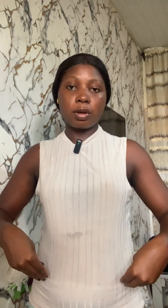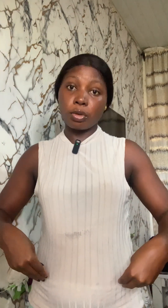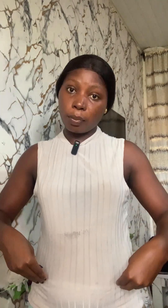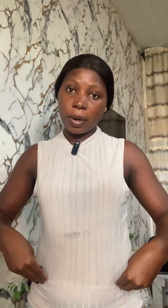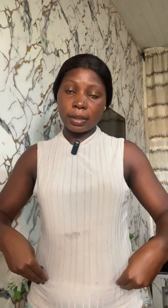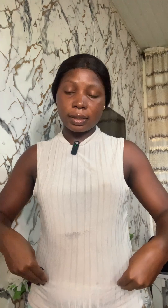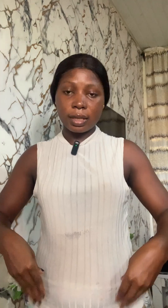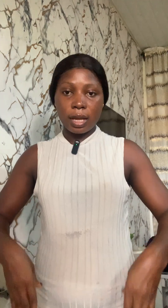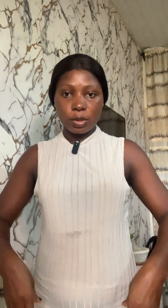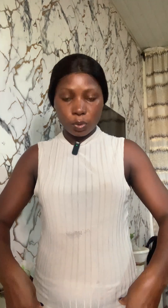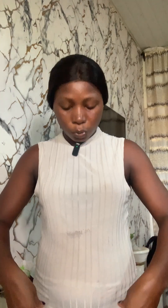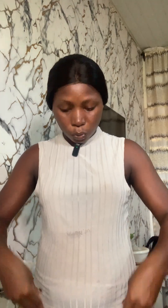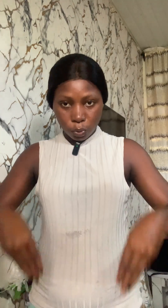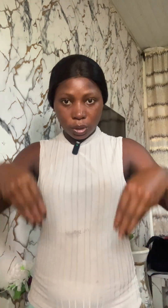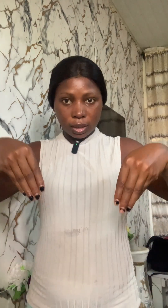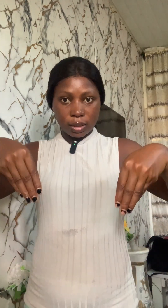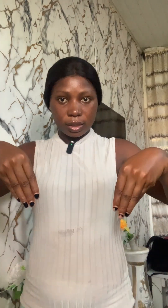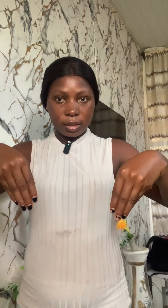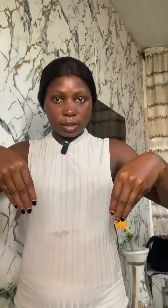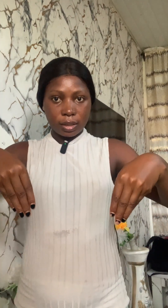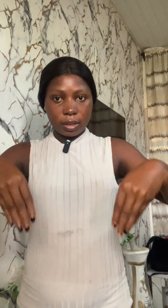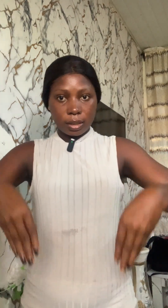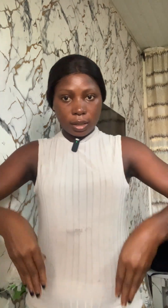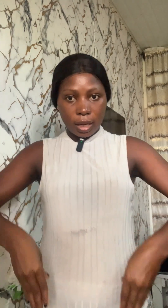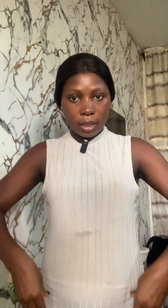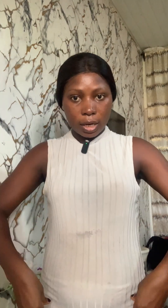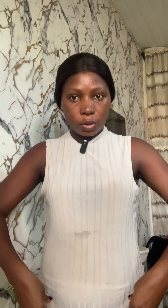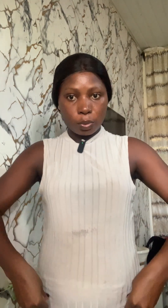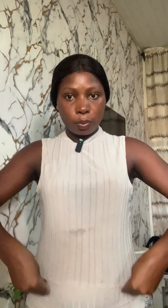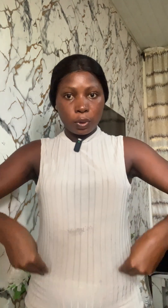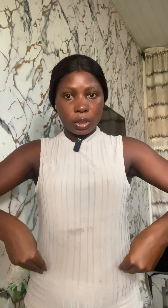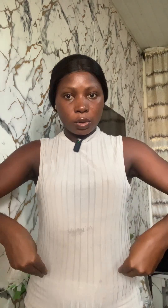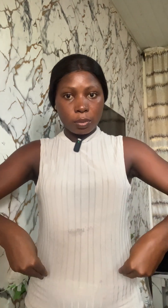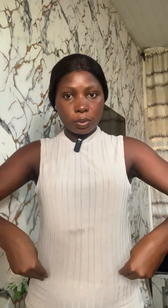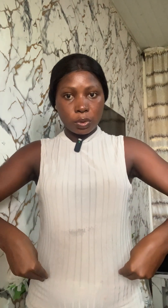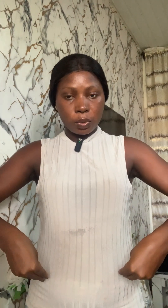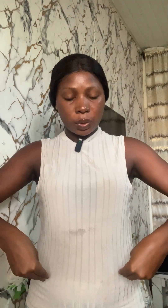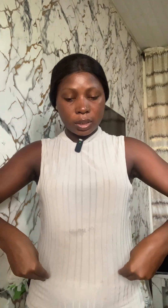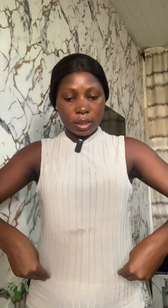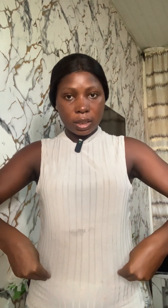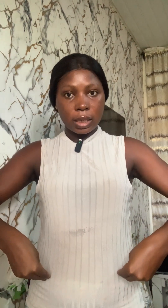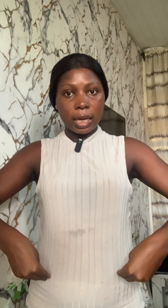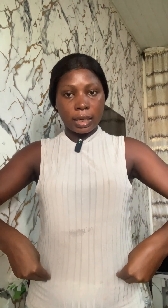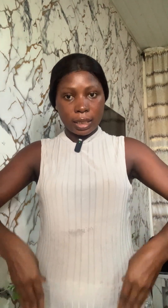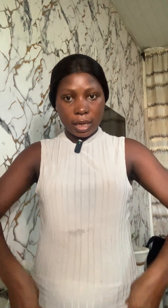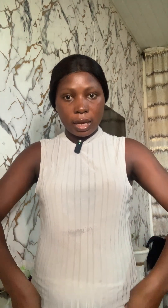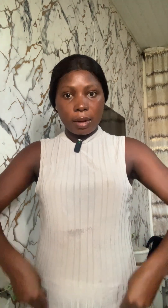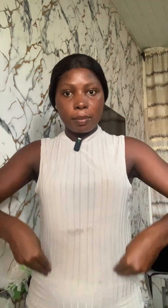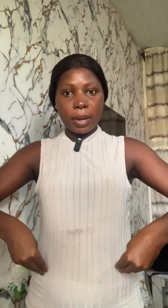your pant. So you do this and then you pull it up to your waistline.